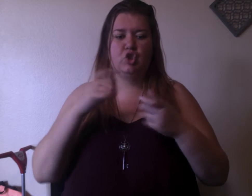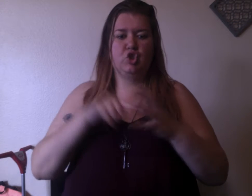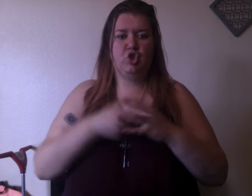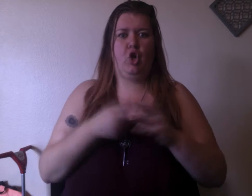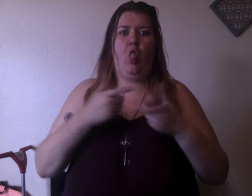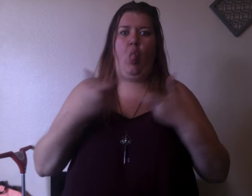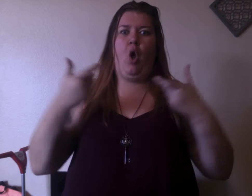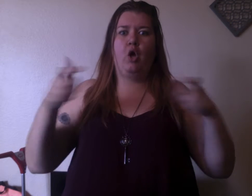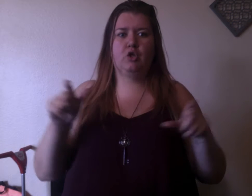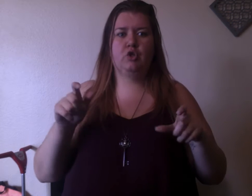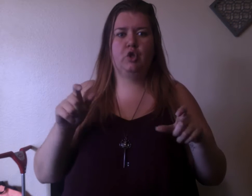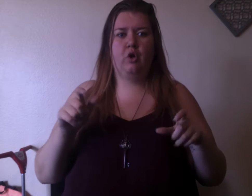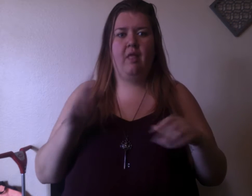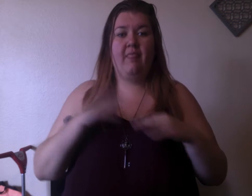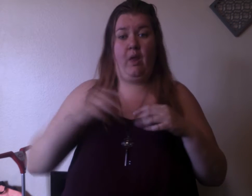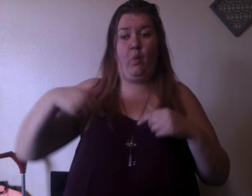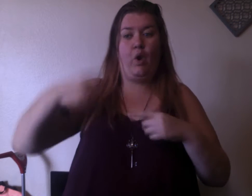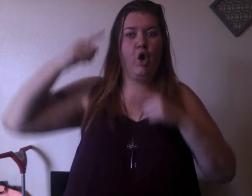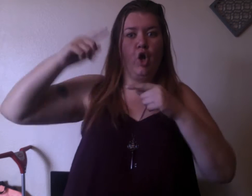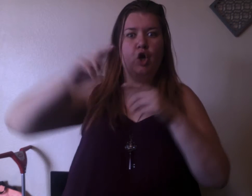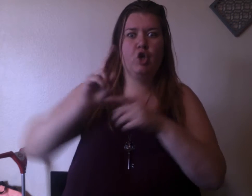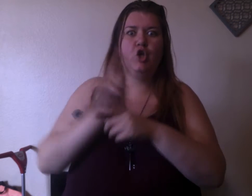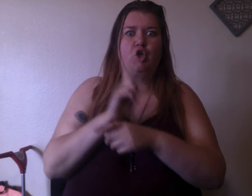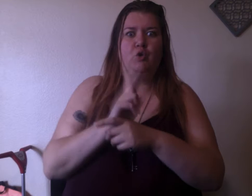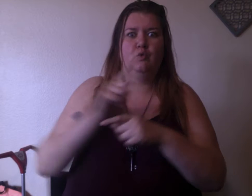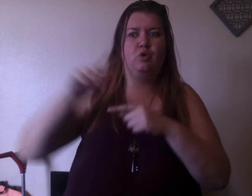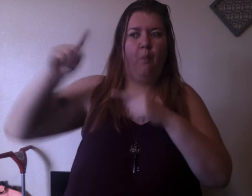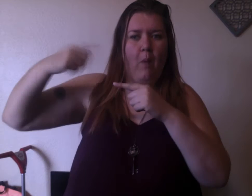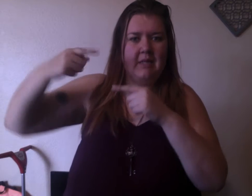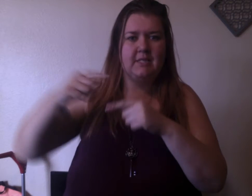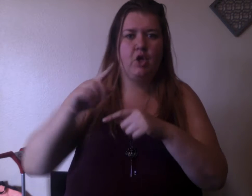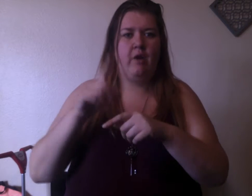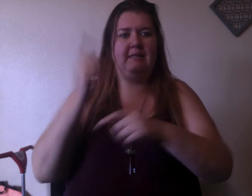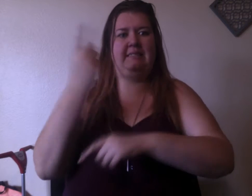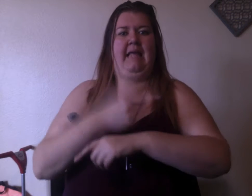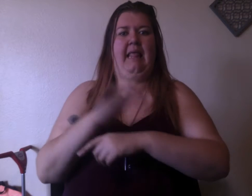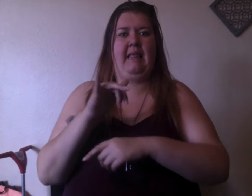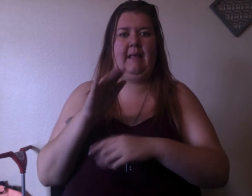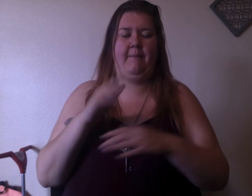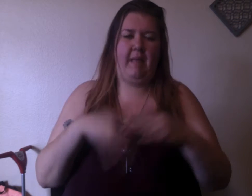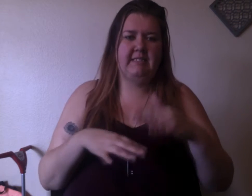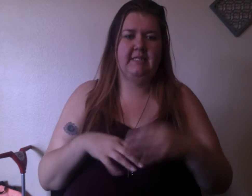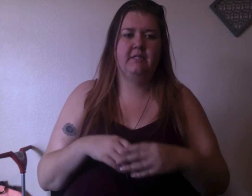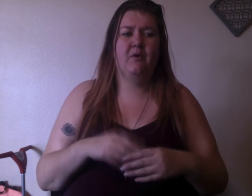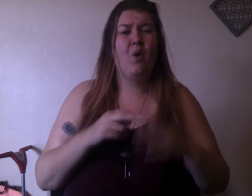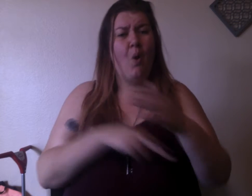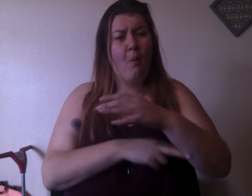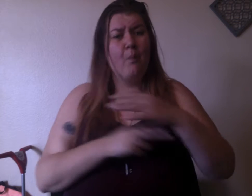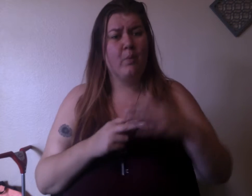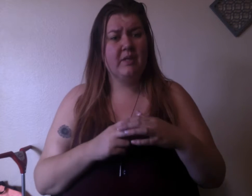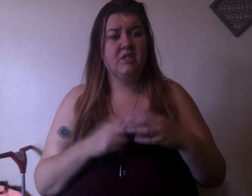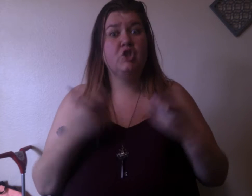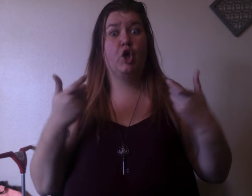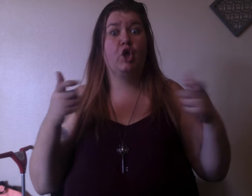to processing on a daily basis. A bridge, we've been on a bridge, we know what a bridge looks like. We know that a bridge is huge, but it doesn't